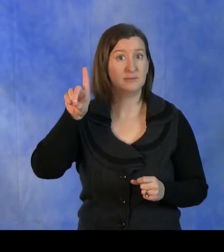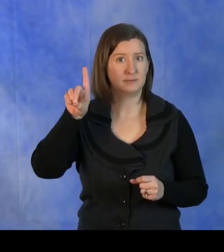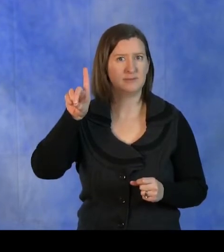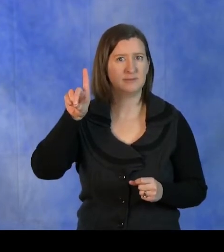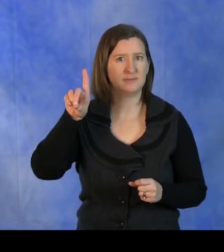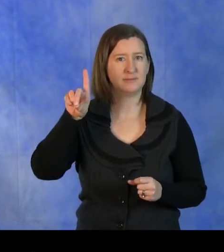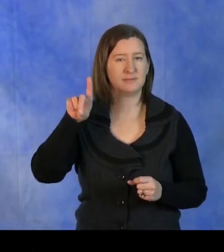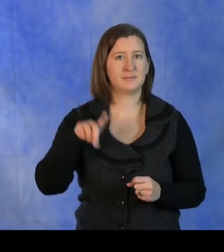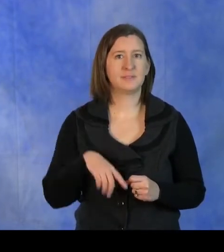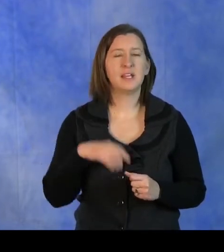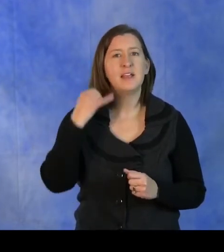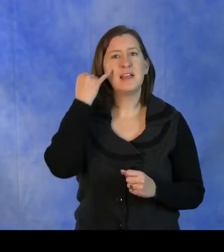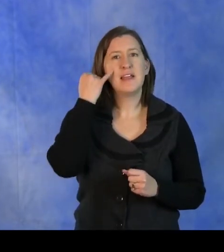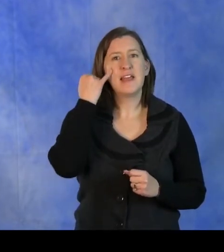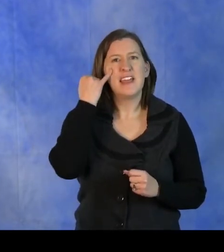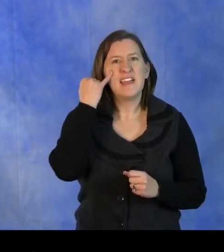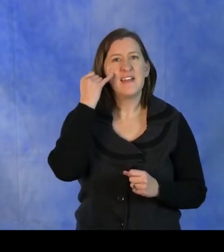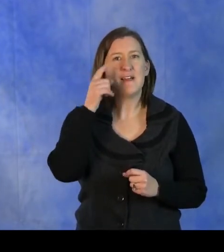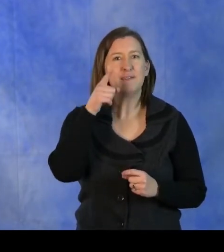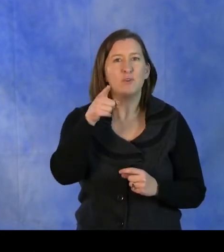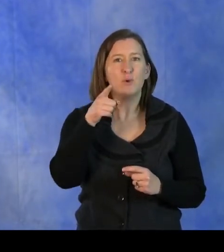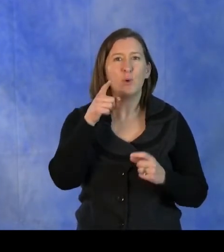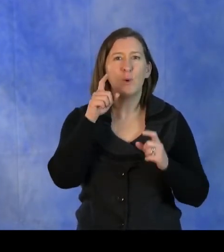Also, you can think aloud.